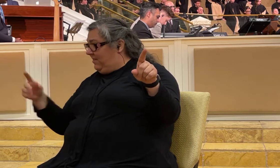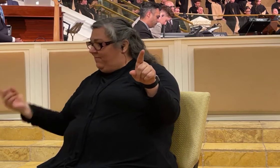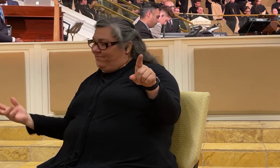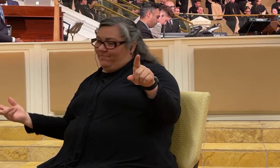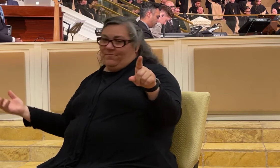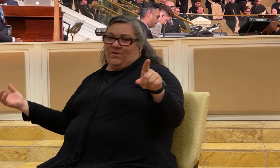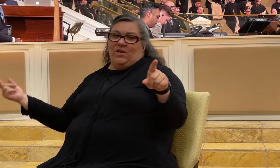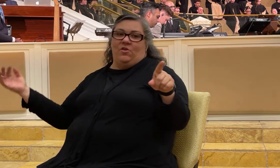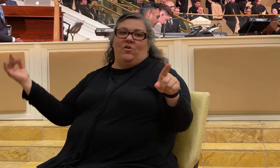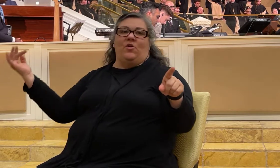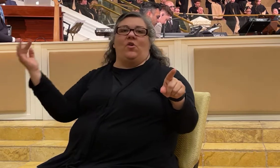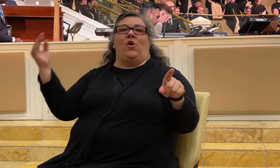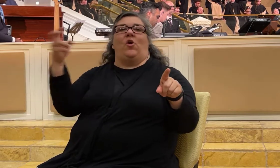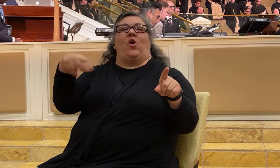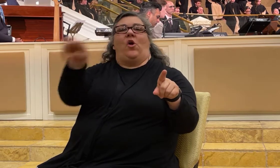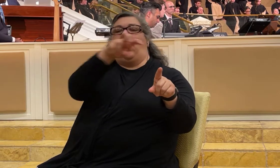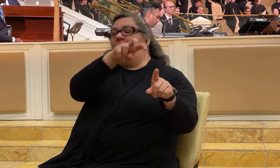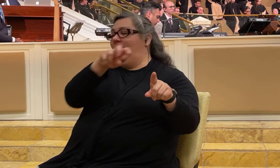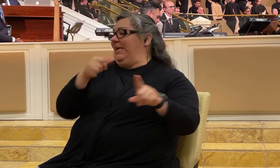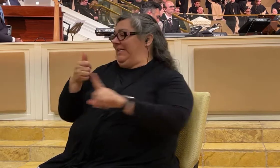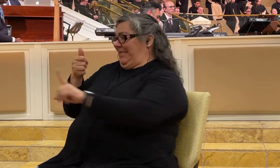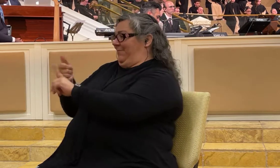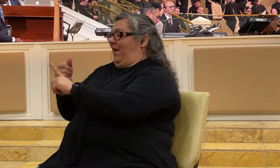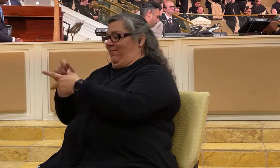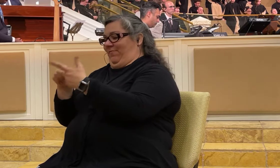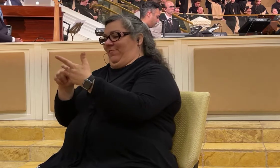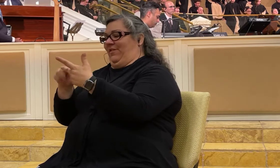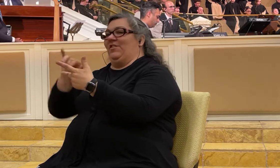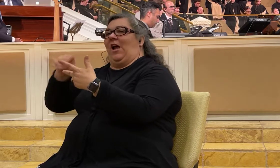there. He goes there.